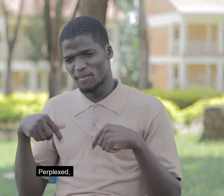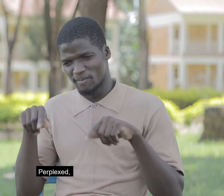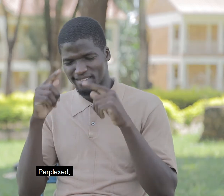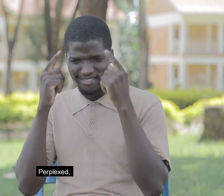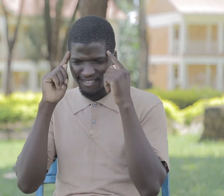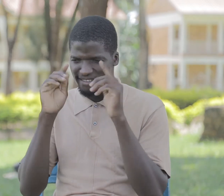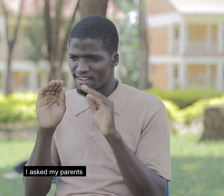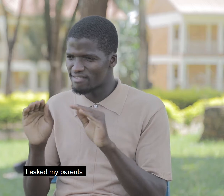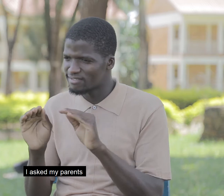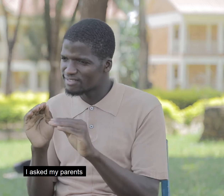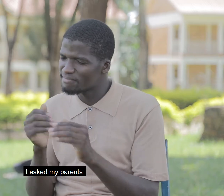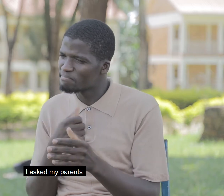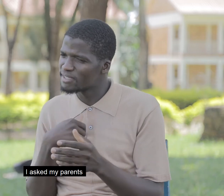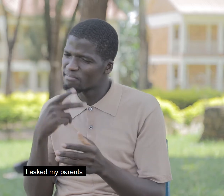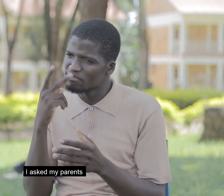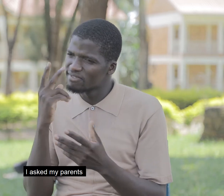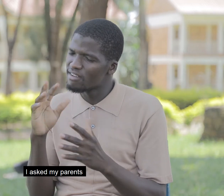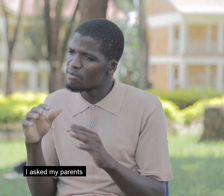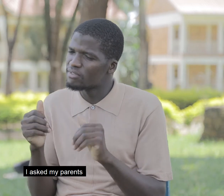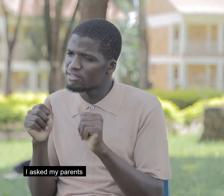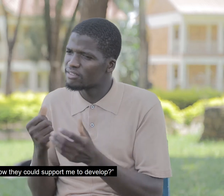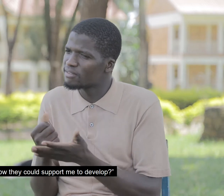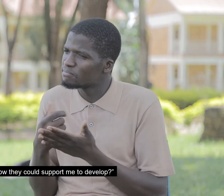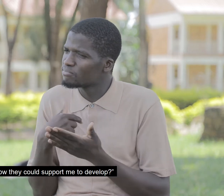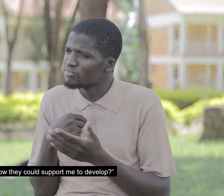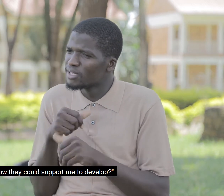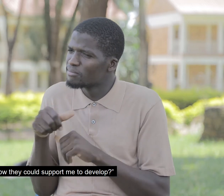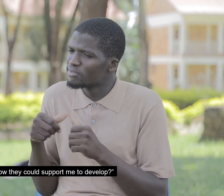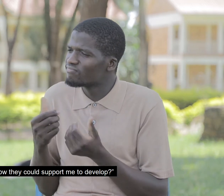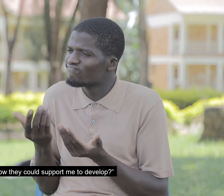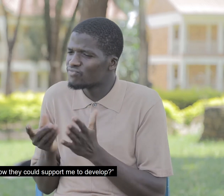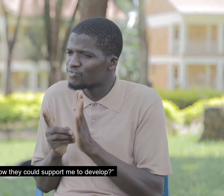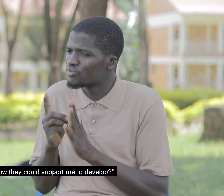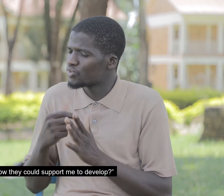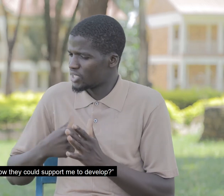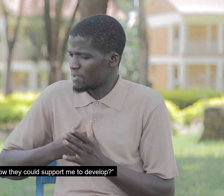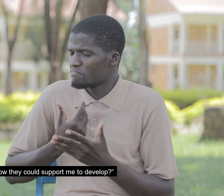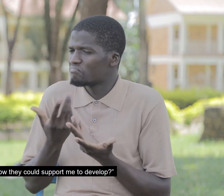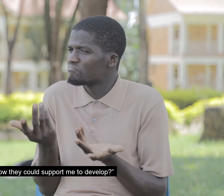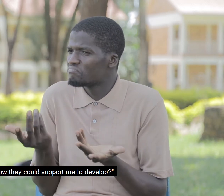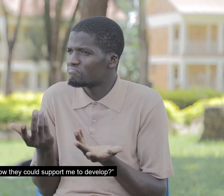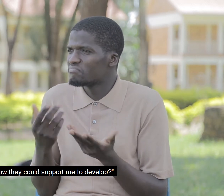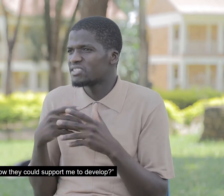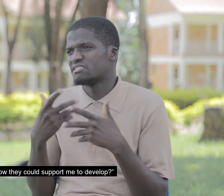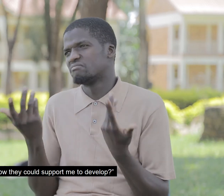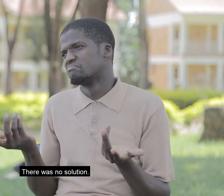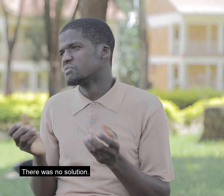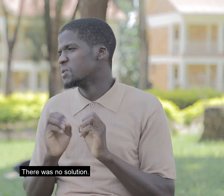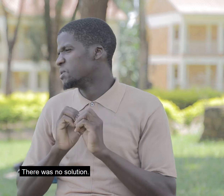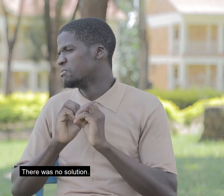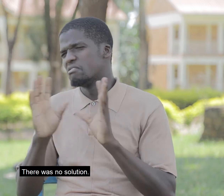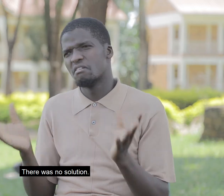Perplexed, I asked my parents how they could support me to develop. There was no